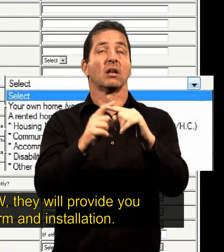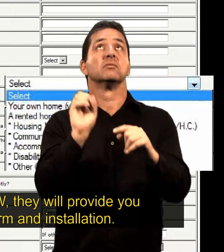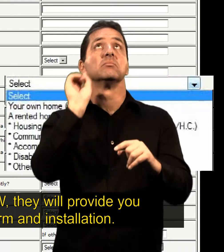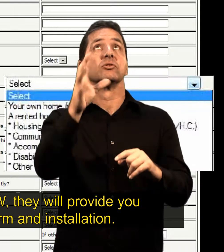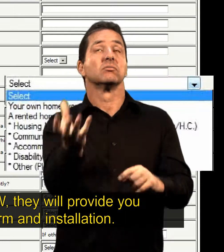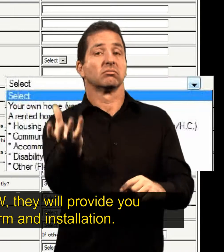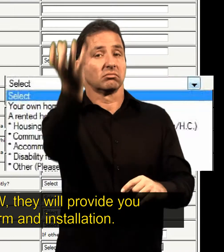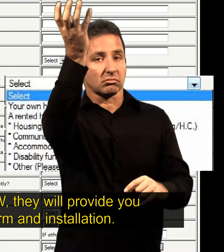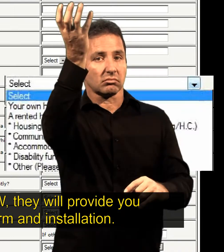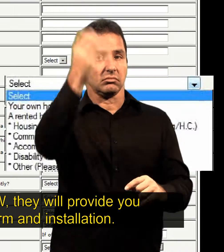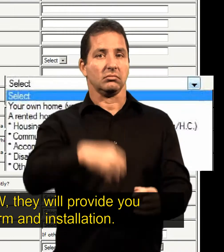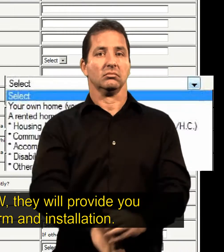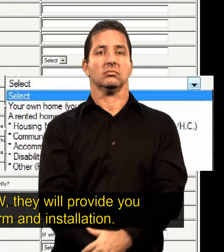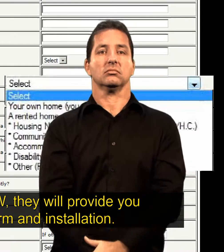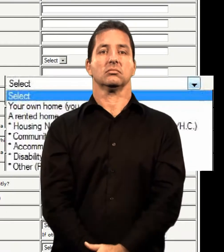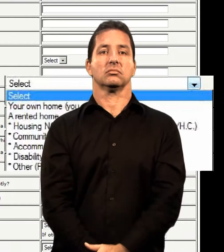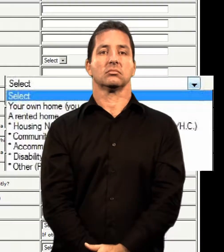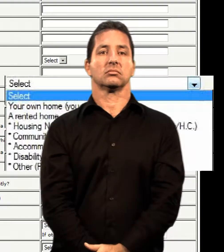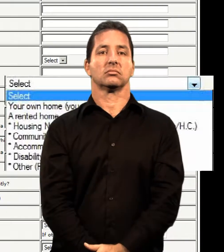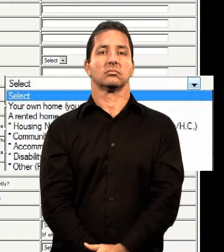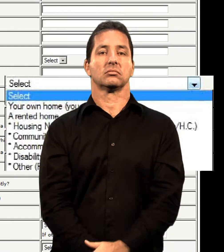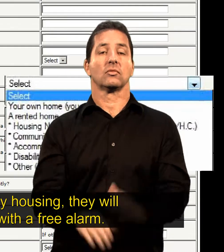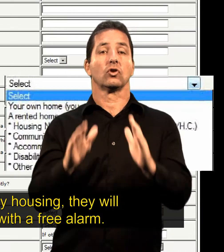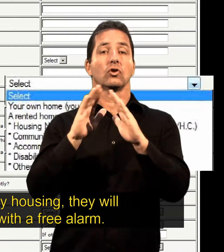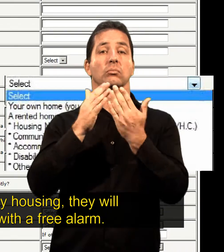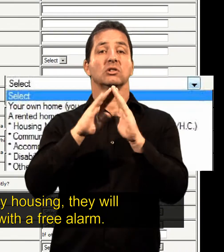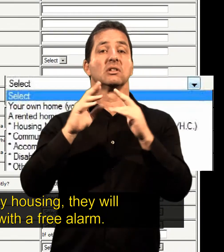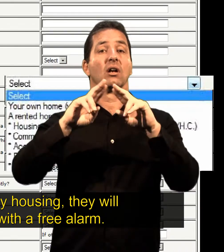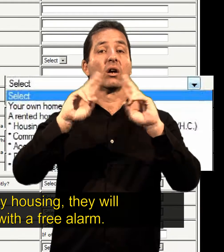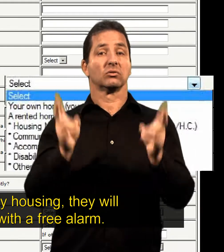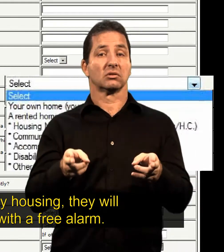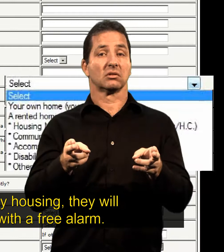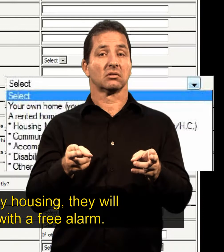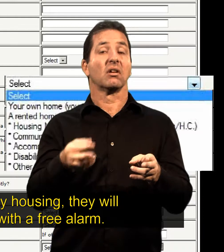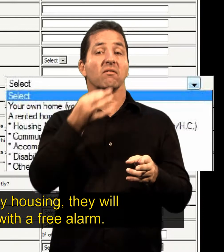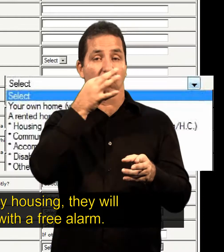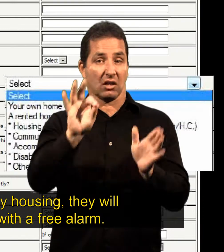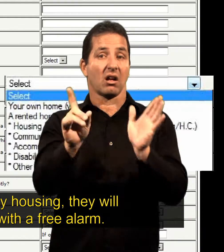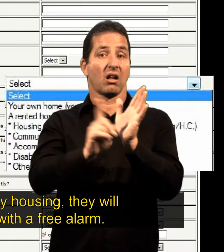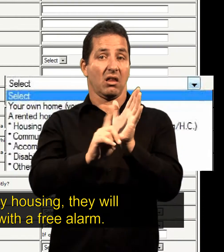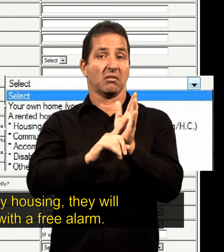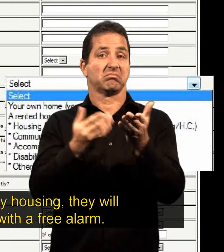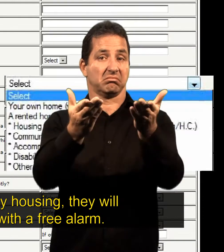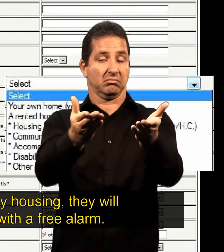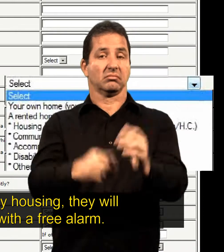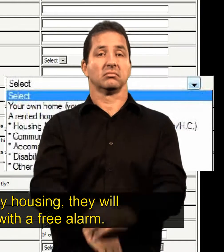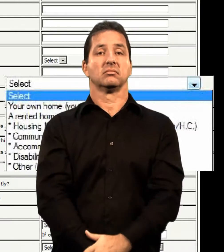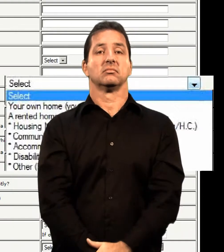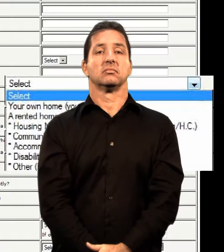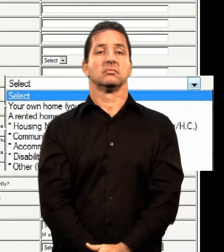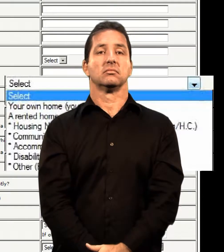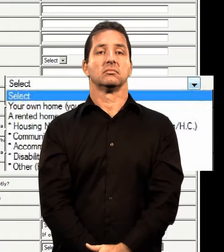you with a free alarm and installation. If it's community housing, they will provide you with a free alarm.